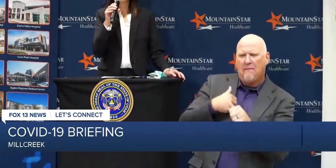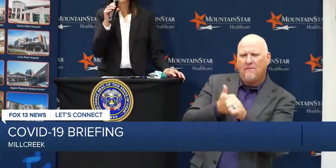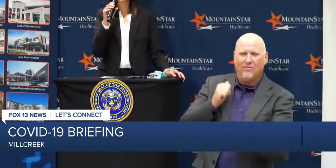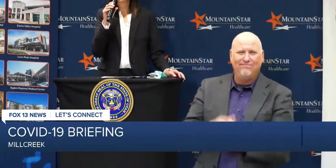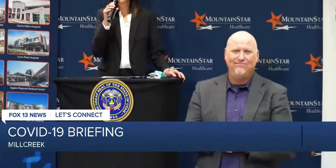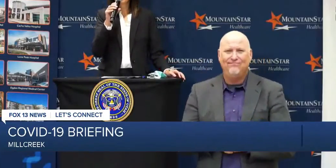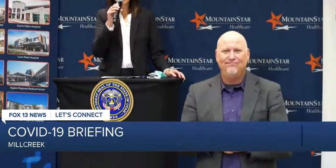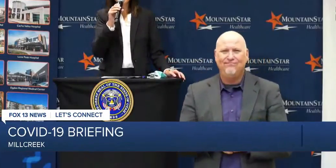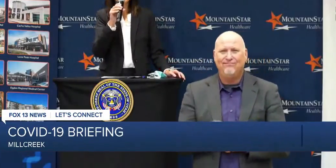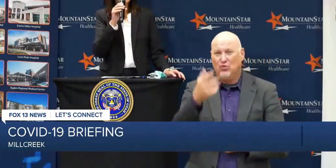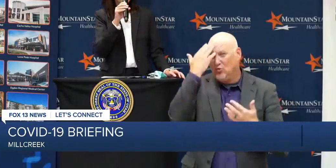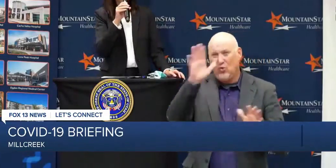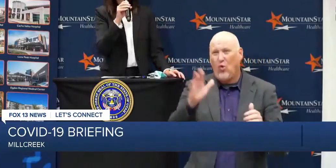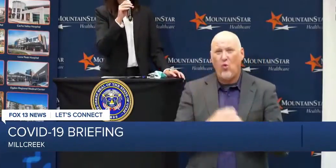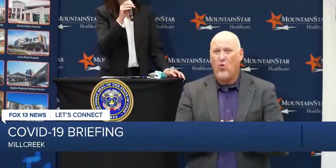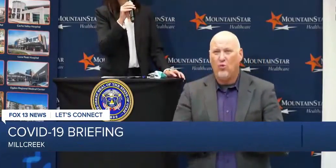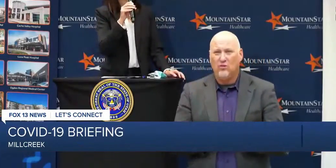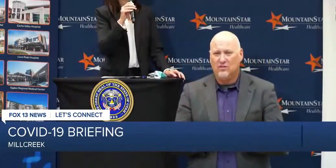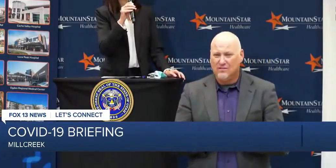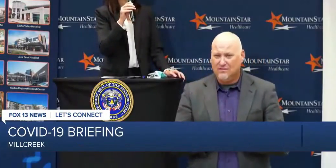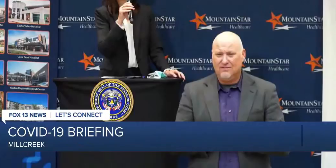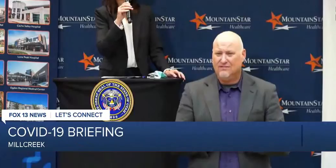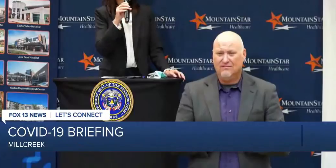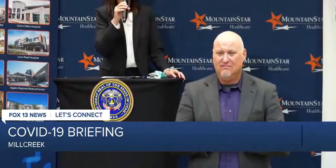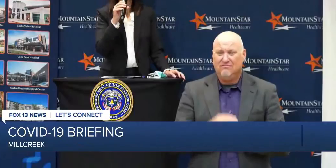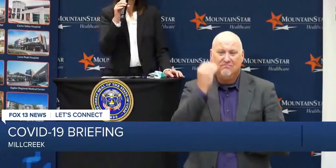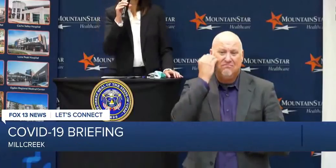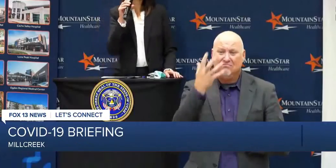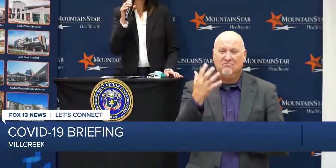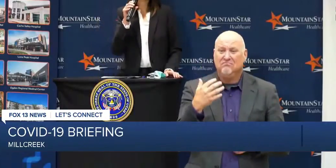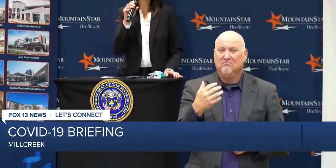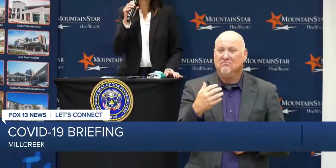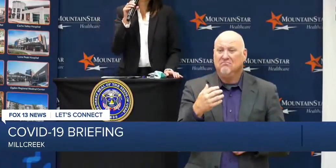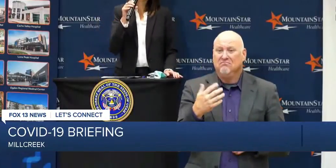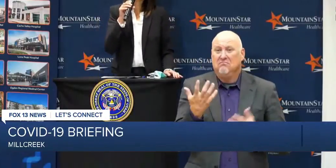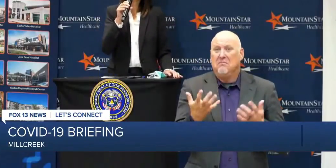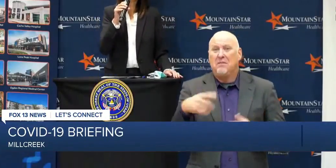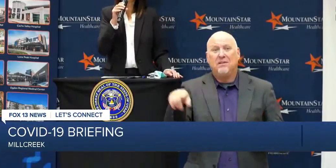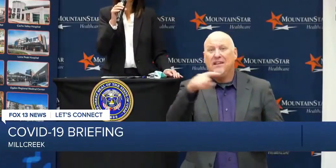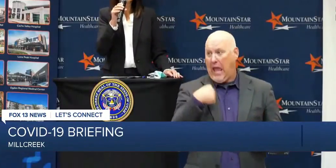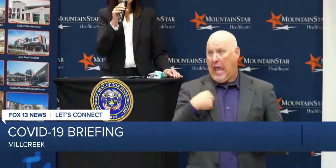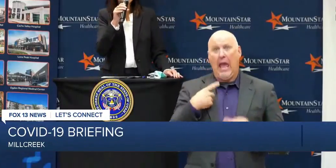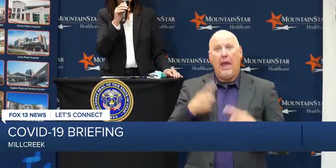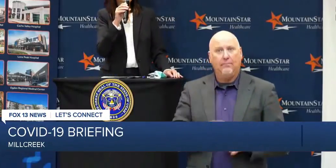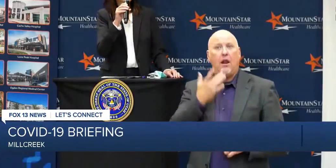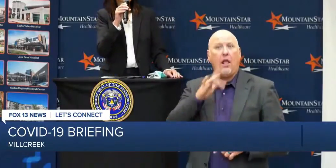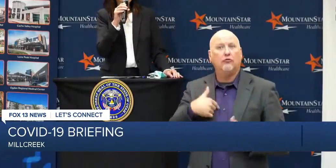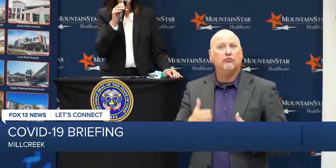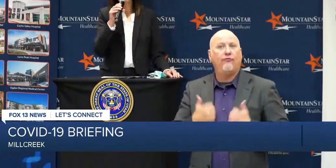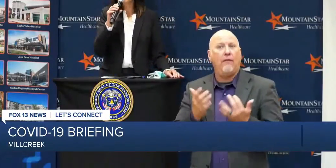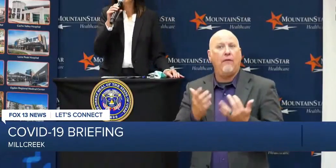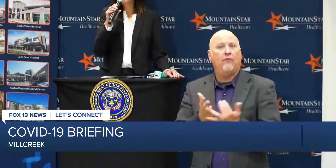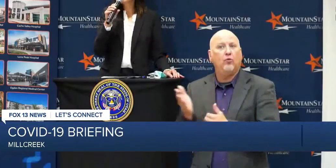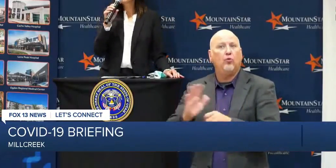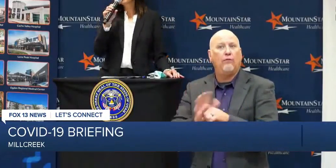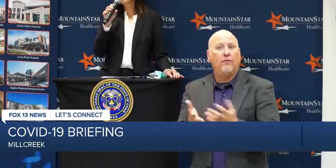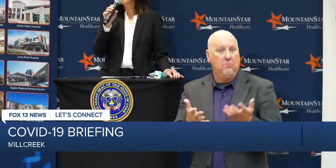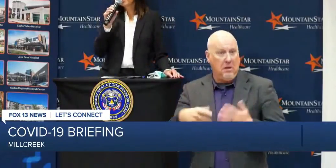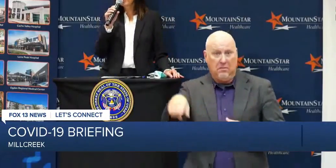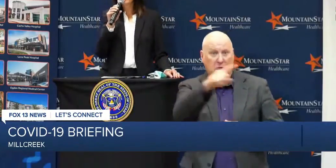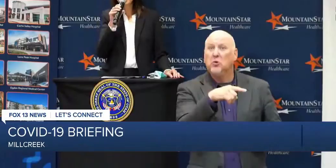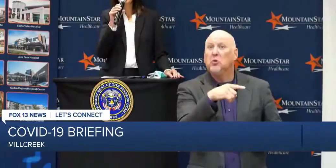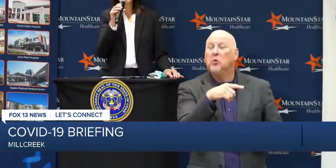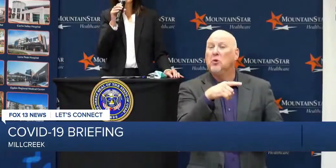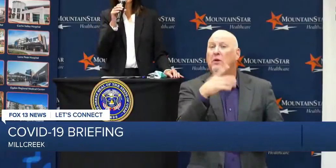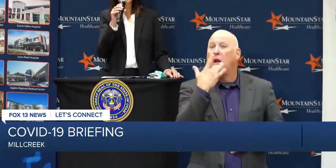you're going to be one of the lucky ones, and there are a lot of lucky ones, or if you're going to be one of the ones who's unlucky. I do consider